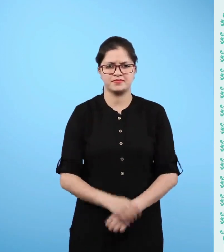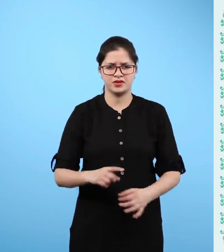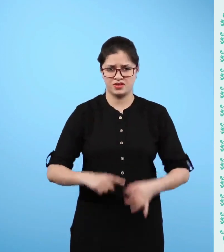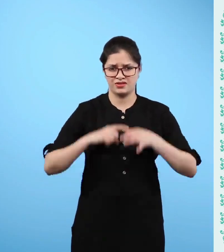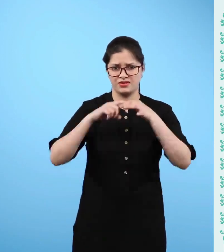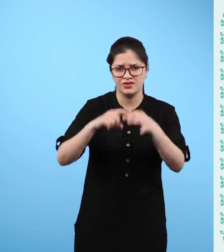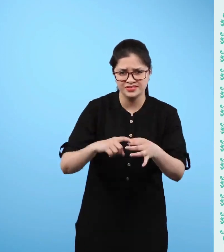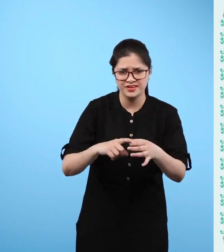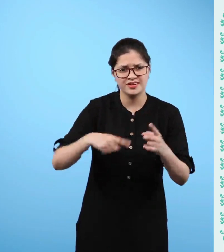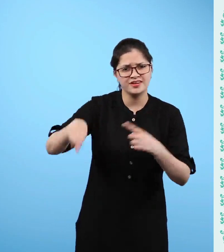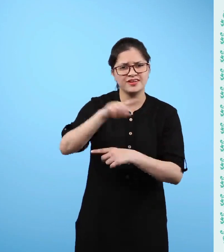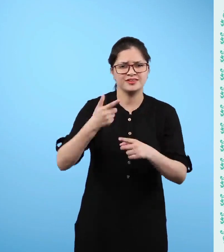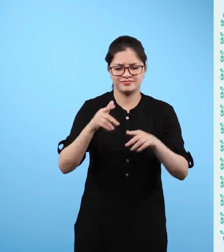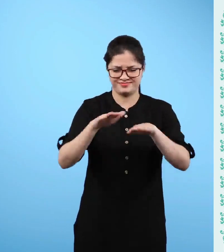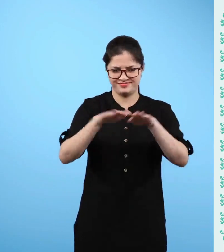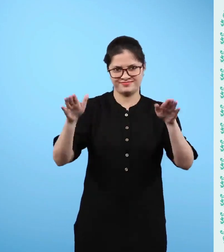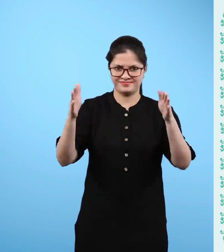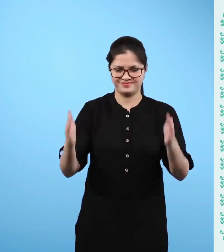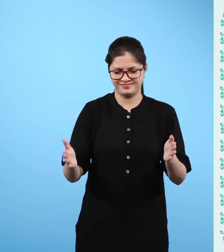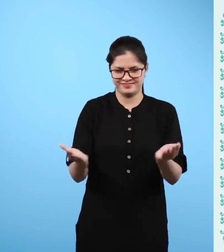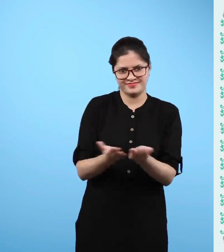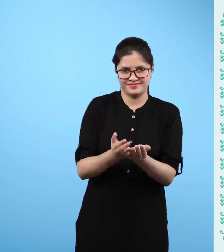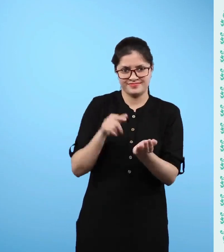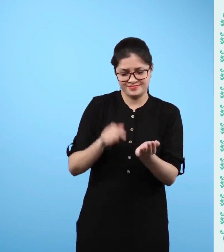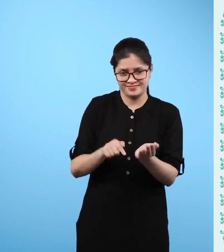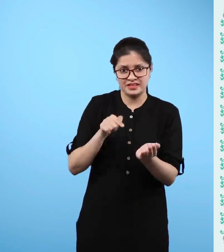Which of the drawings look correct to you?